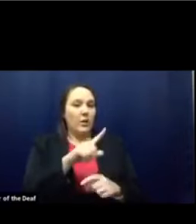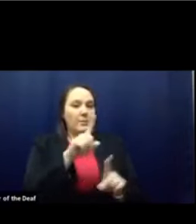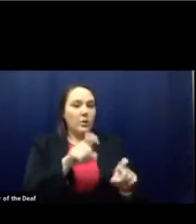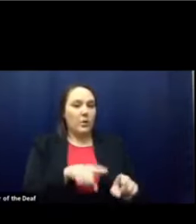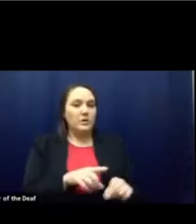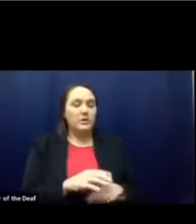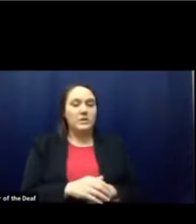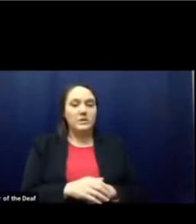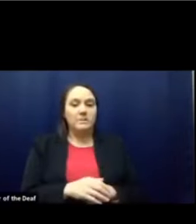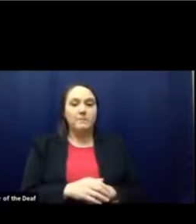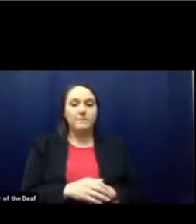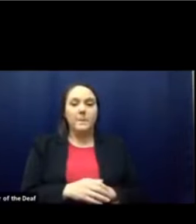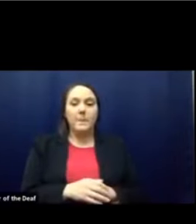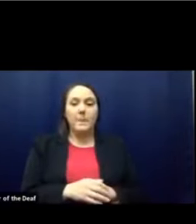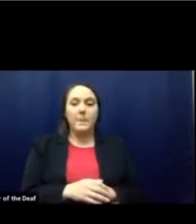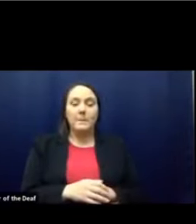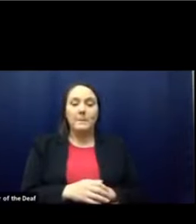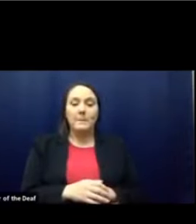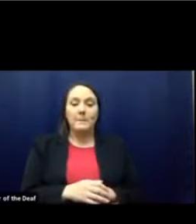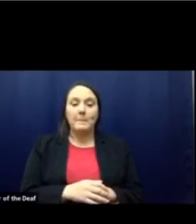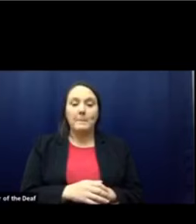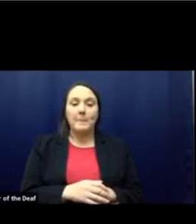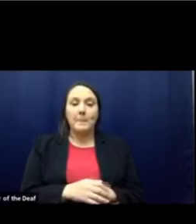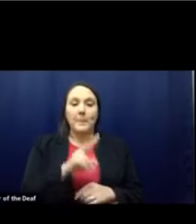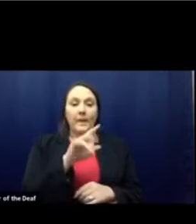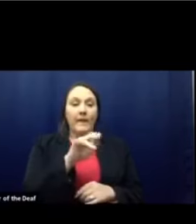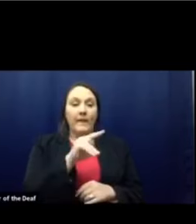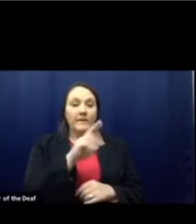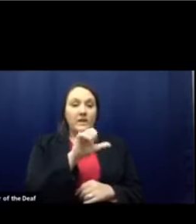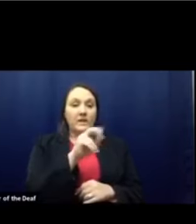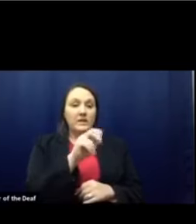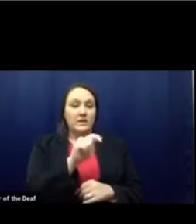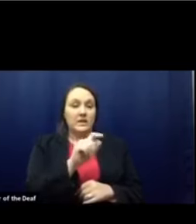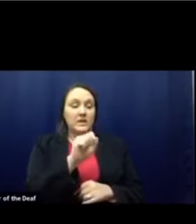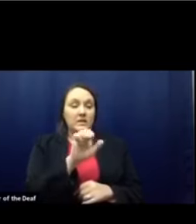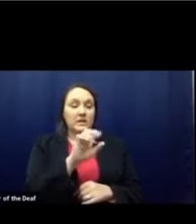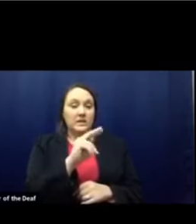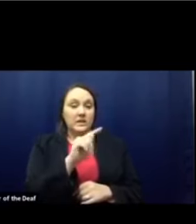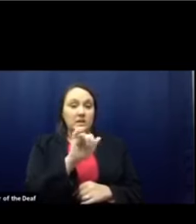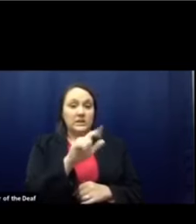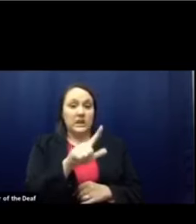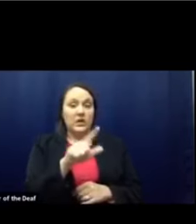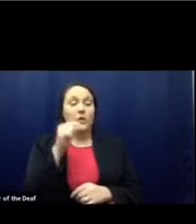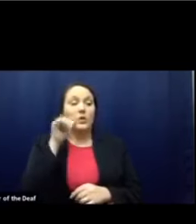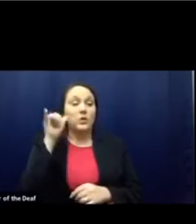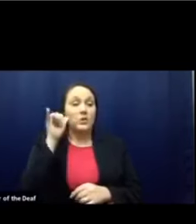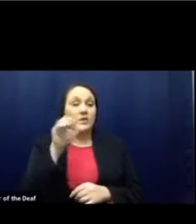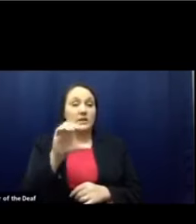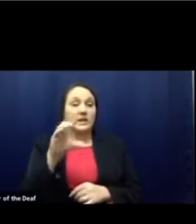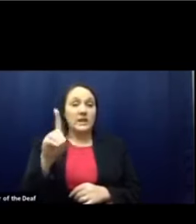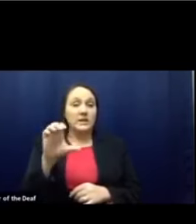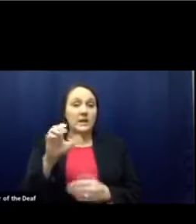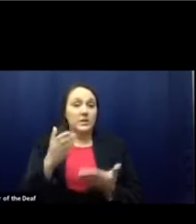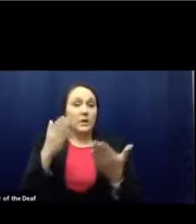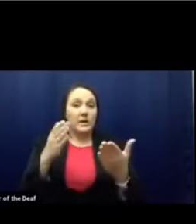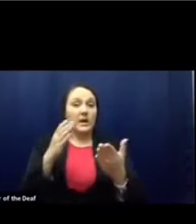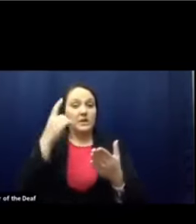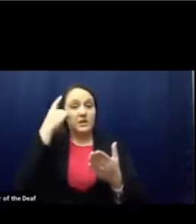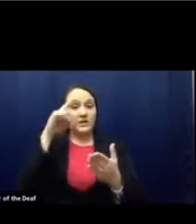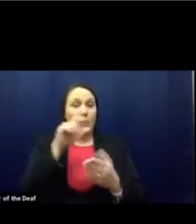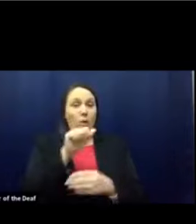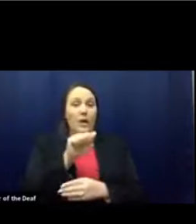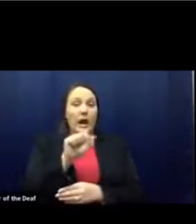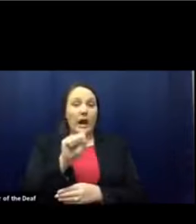the schools. From Vincent with the Sentinel, yesterday, the CDC recommendations regarding asymptomatic testing